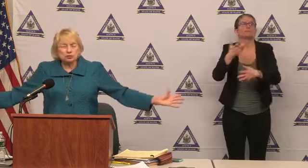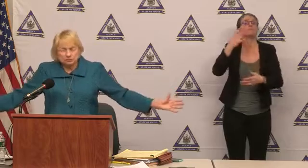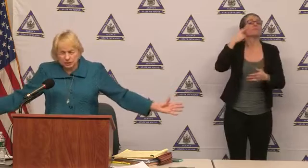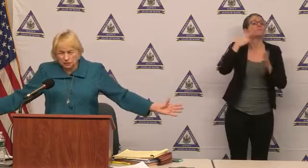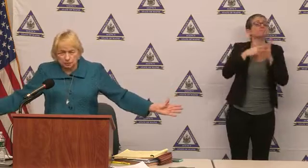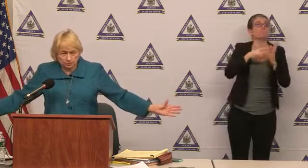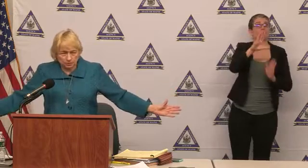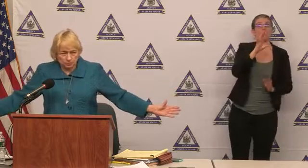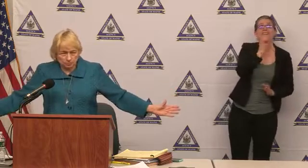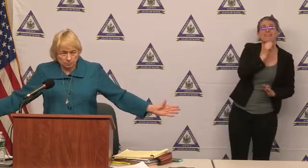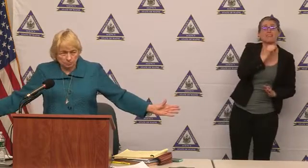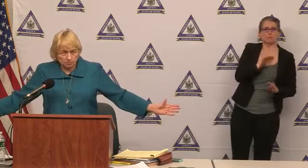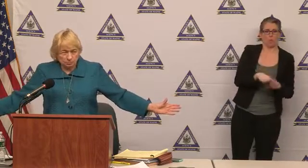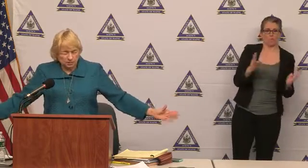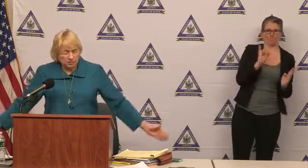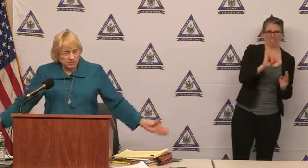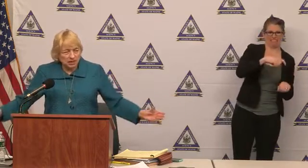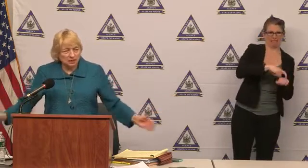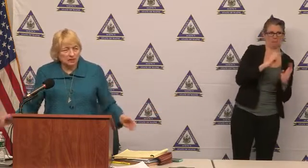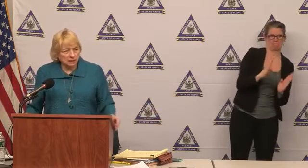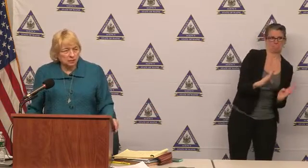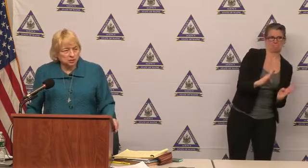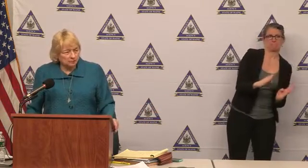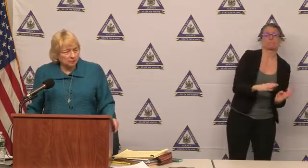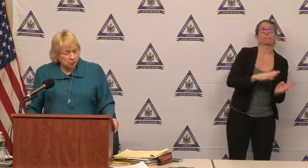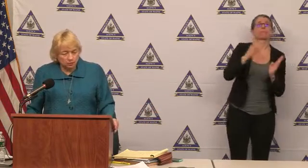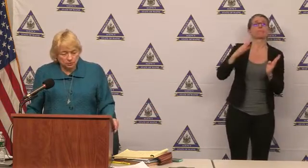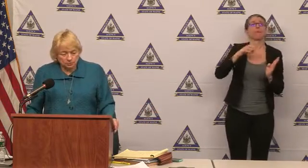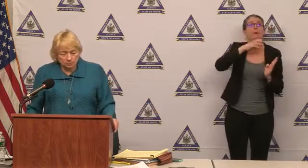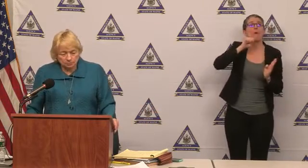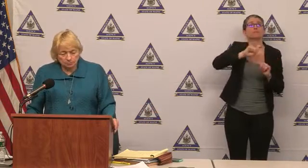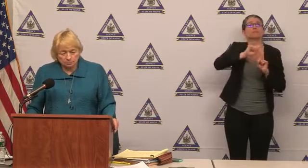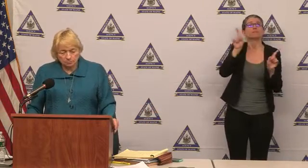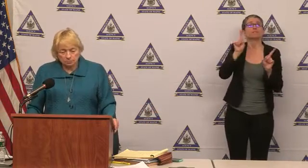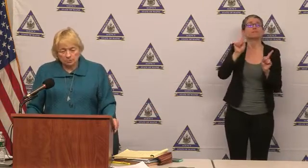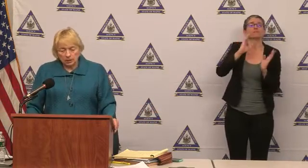Close your fitting rooms. This is not the time to shop for clothes.